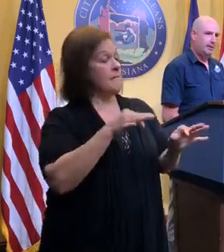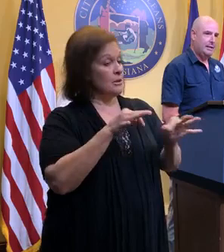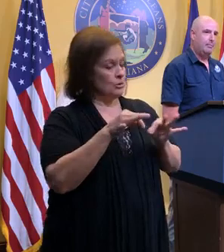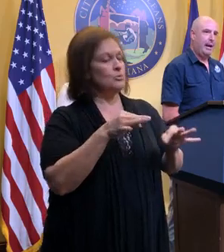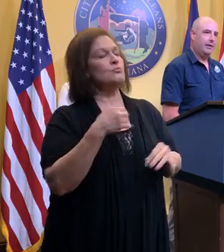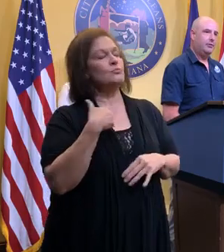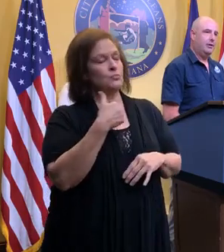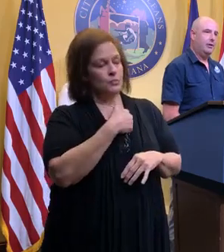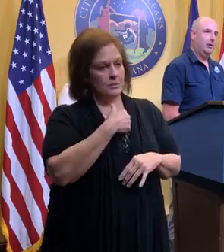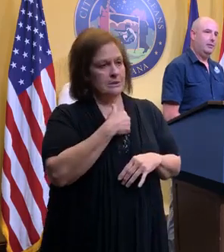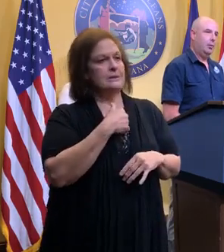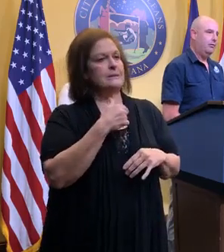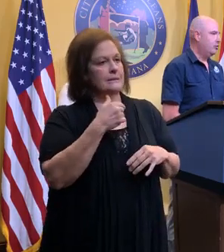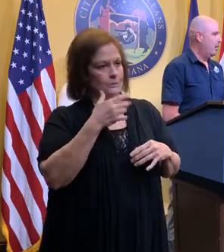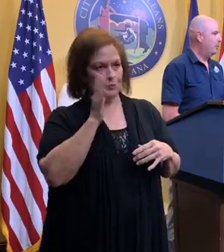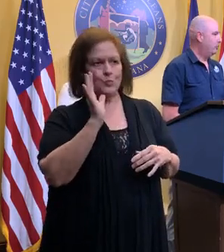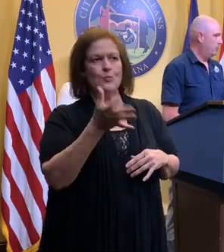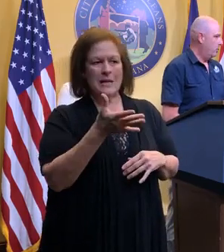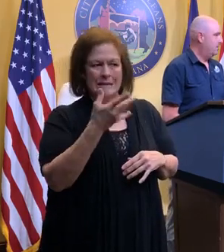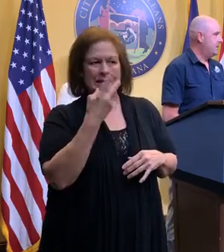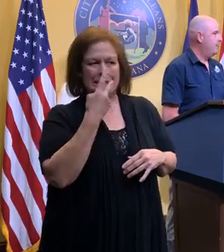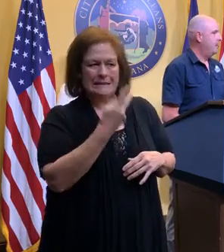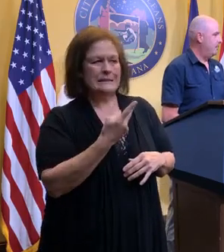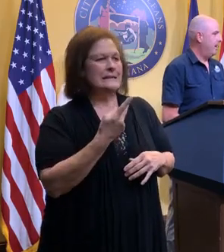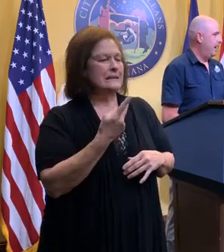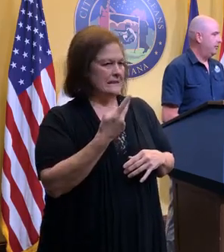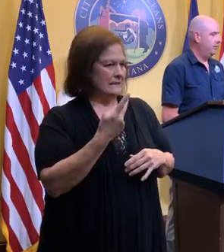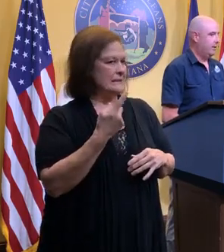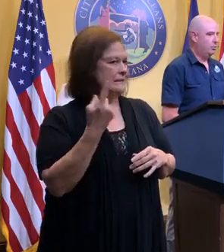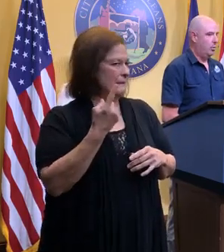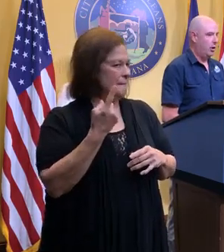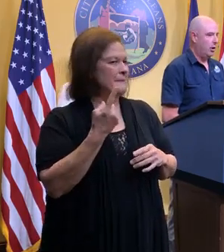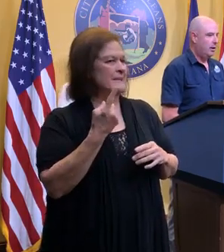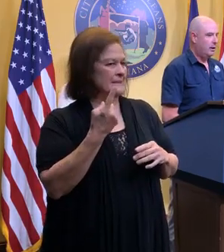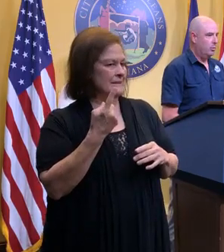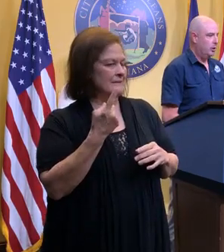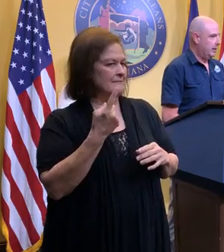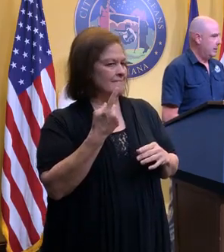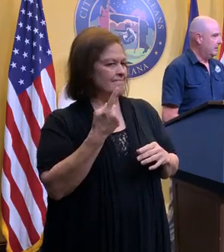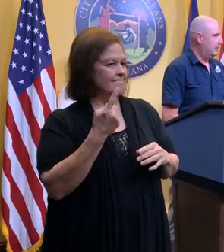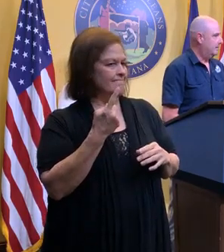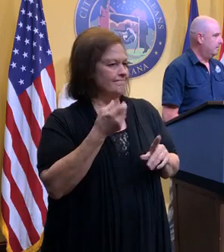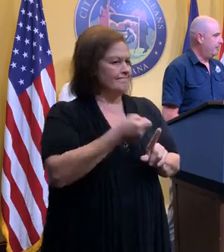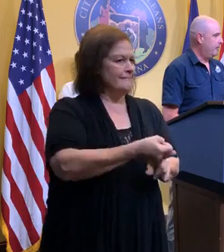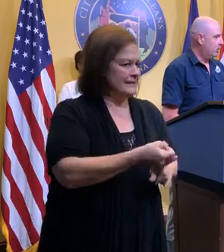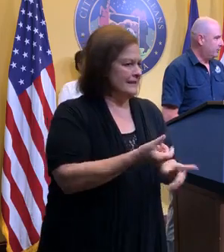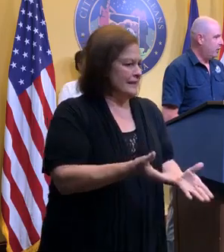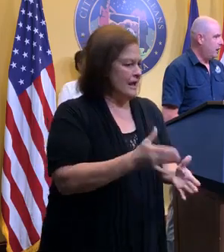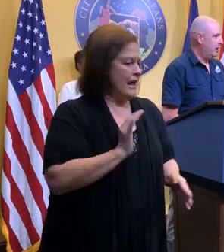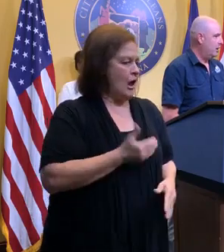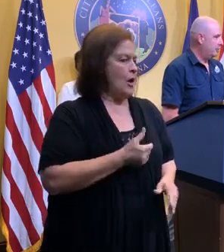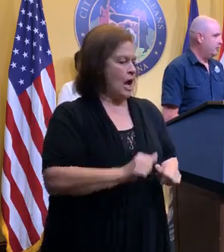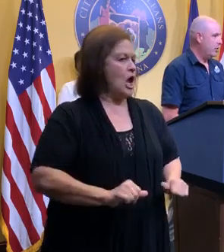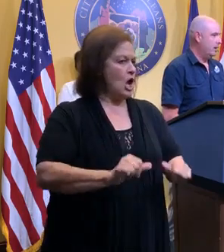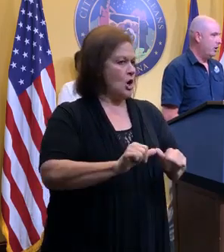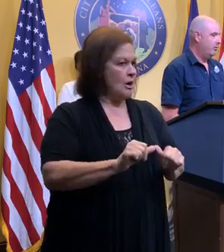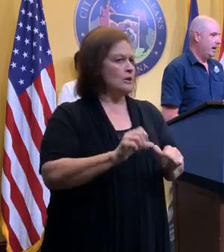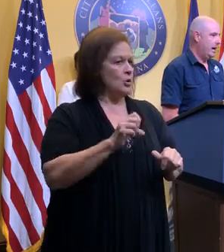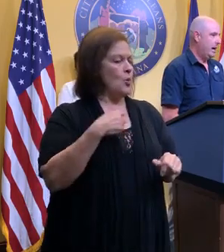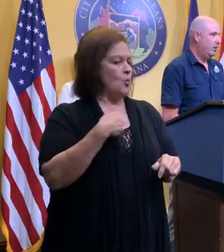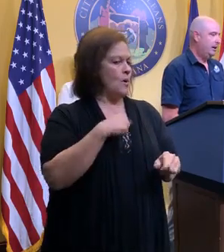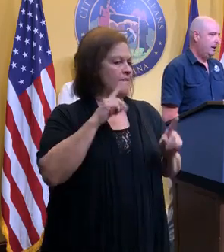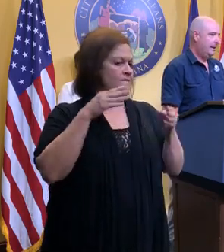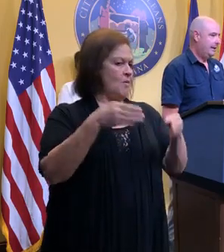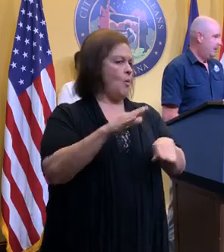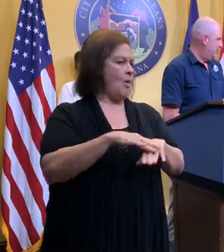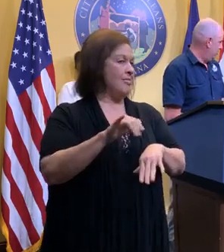still expect impacts here, more of a tropical storm type impacts, and that's what we're really focusing on and concentrating on